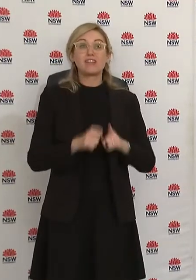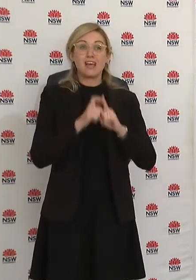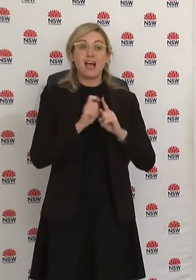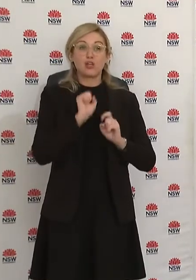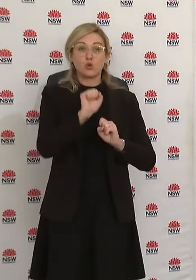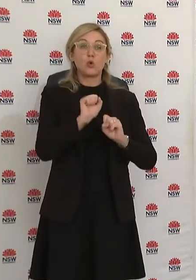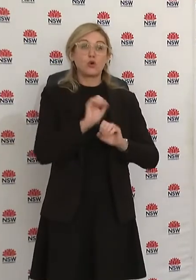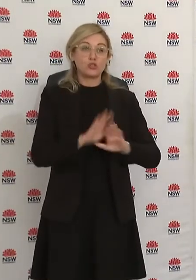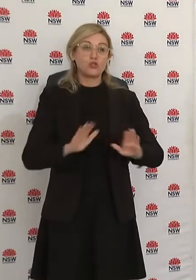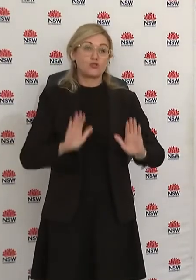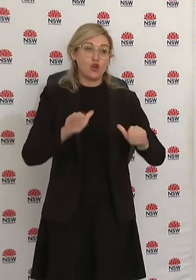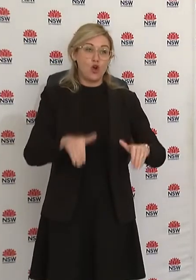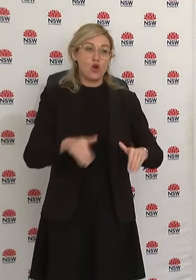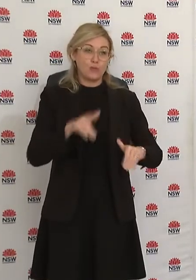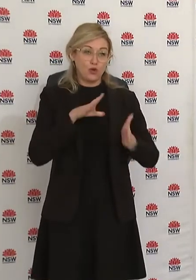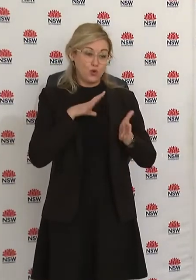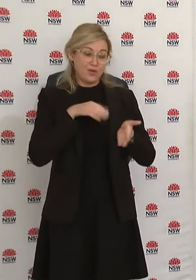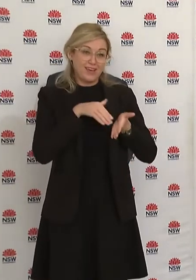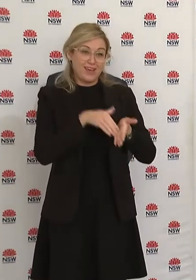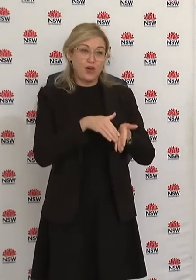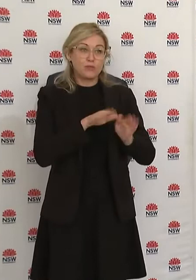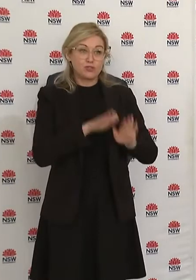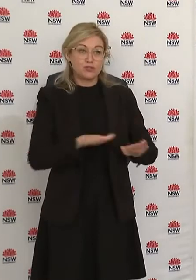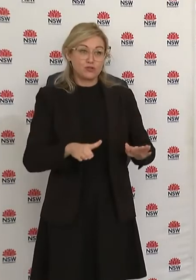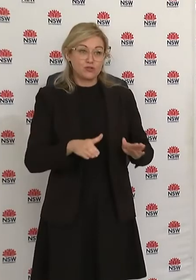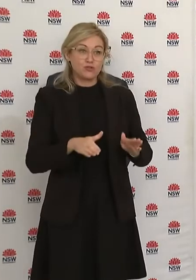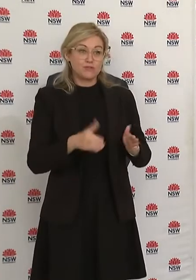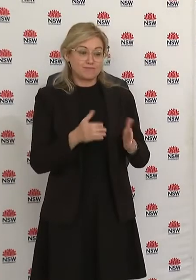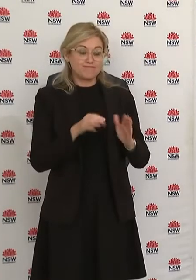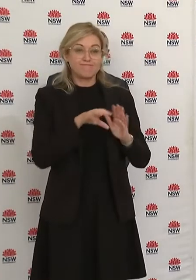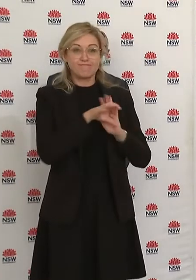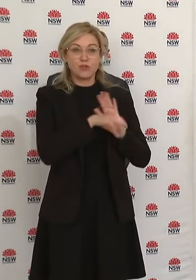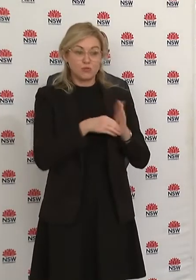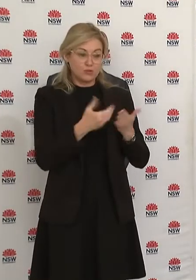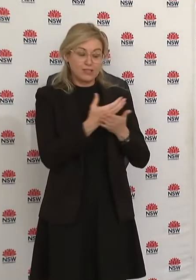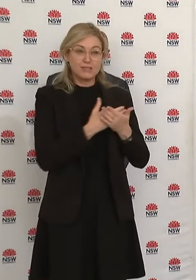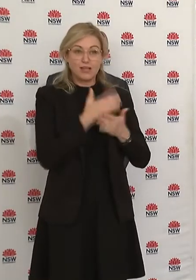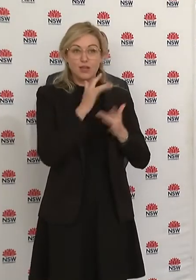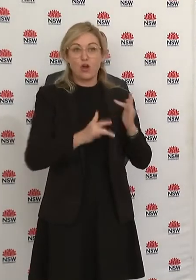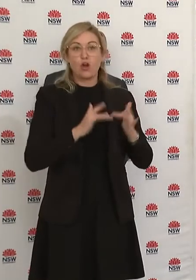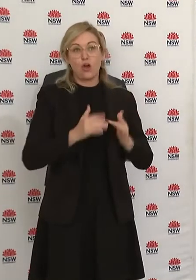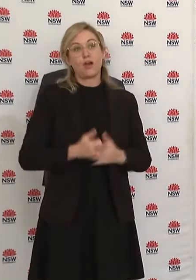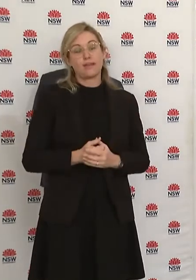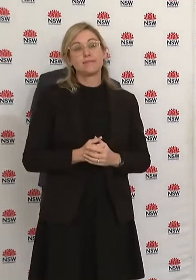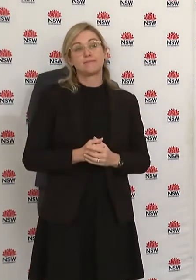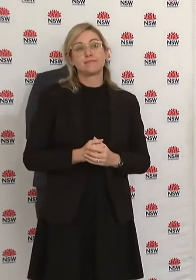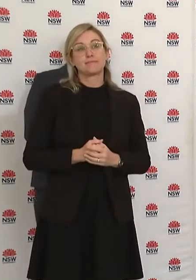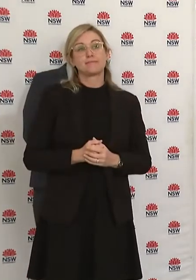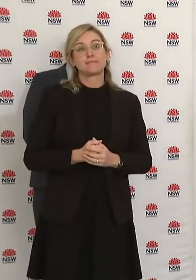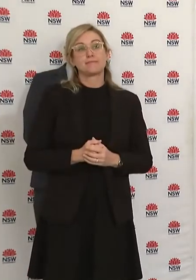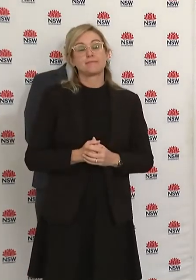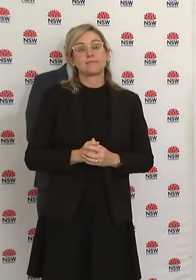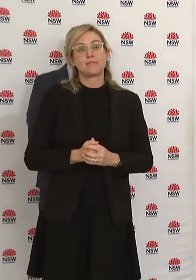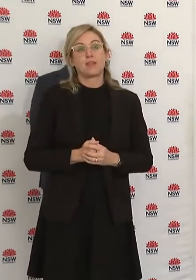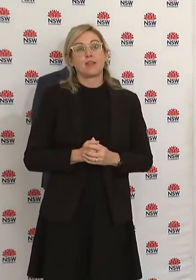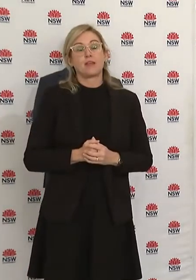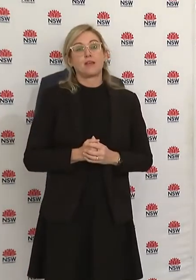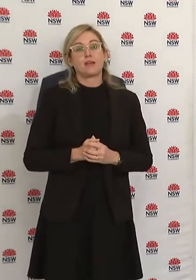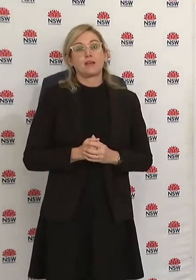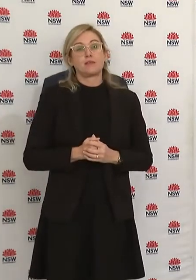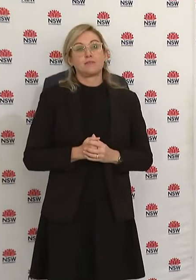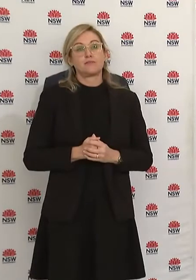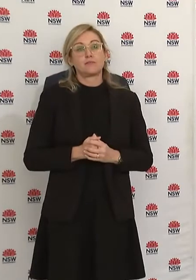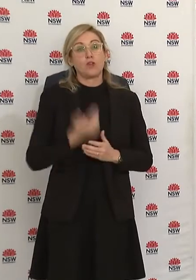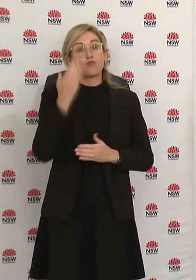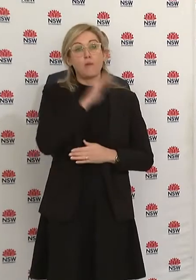it is an important contribution to reducing that mobility. And can I just urge parents in those affected areas